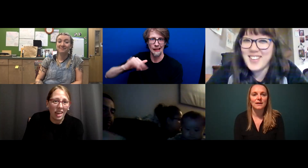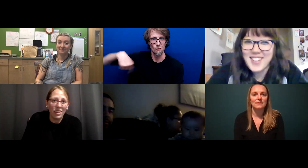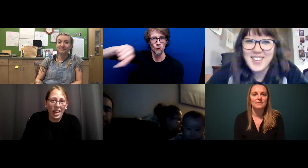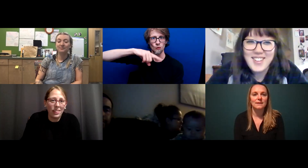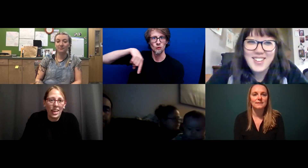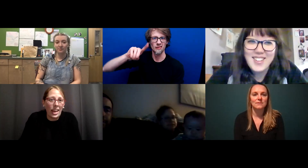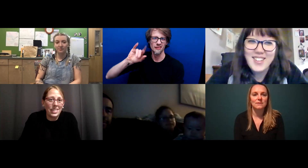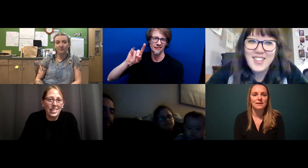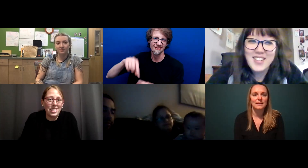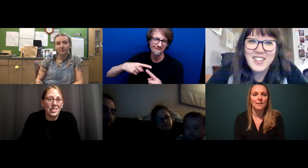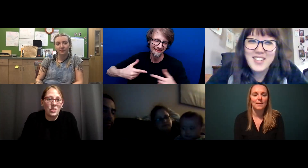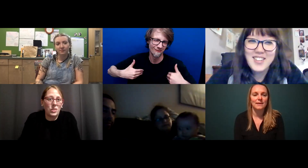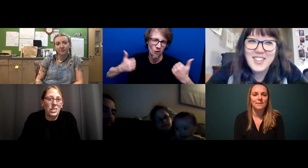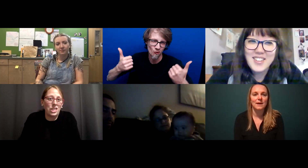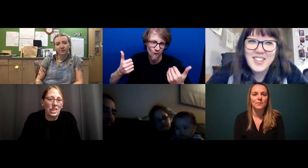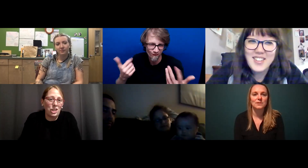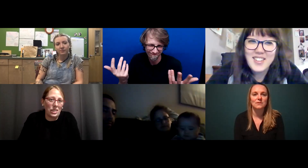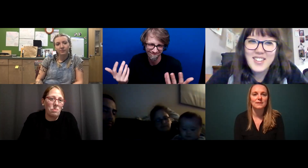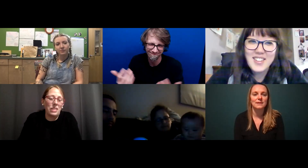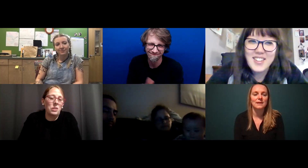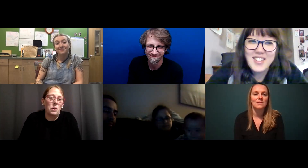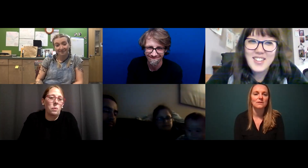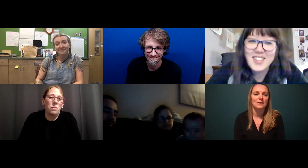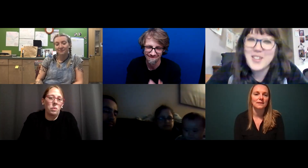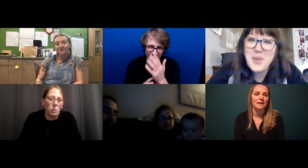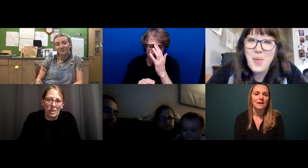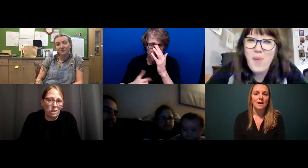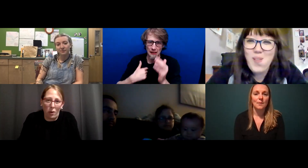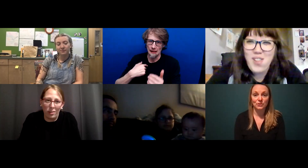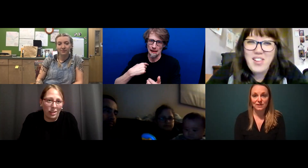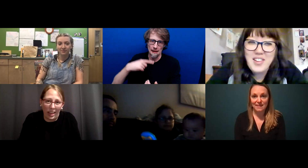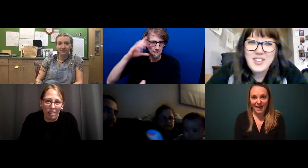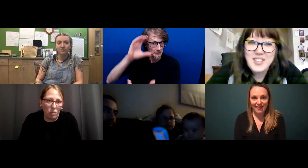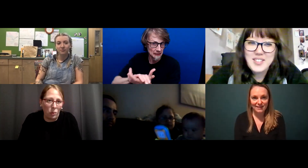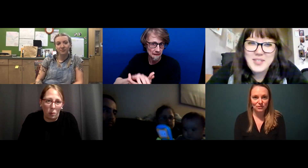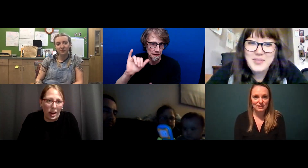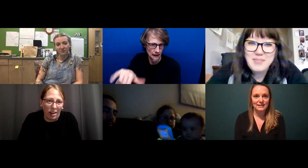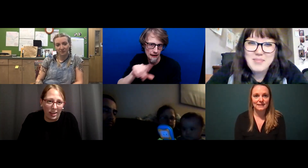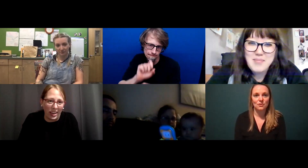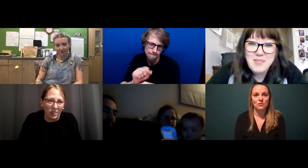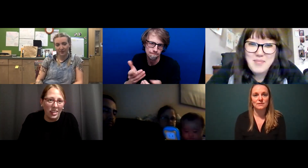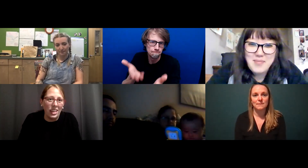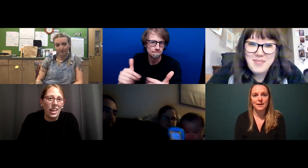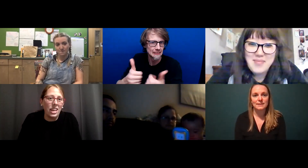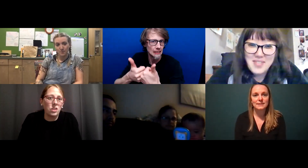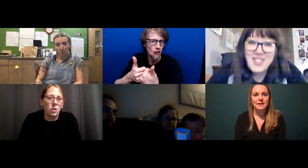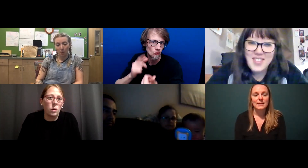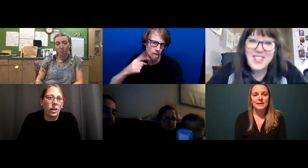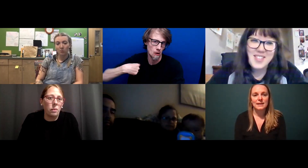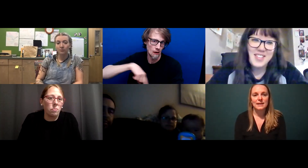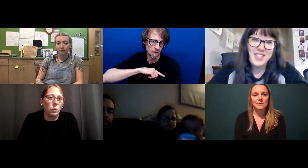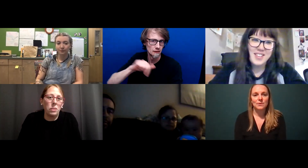just haven't had that access to the socialization. And so, that's just part of their life and where we're at right now. And